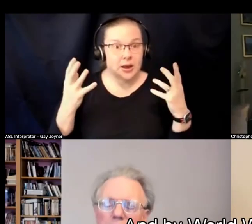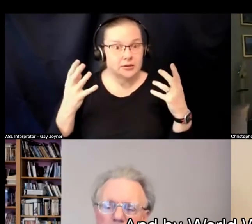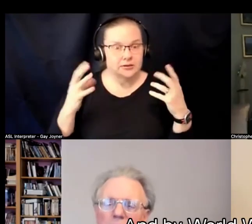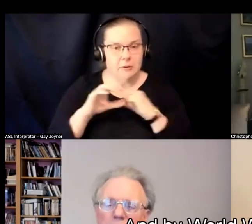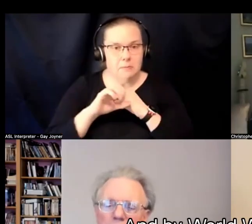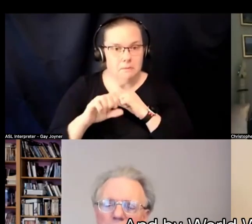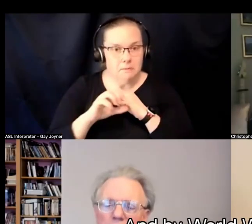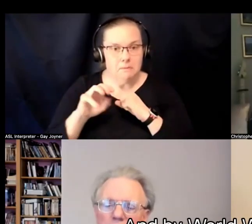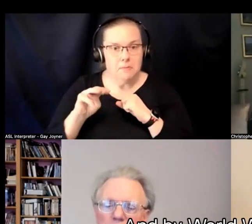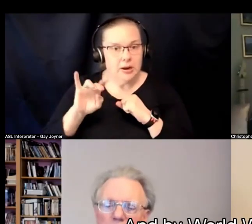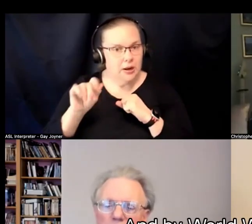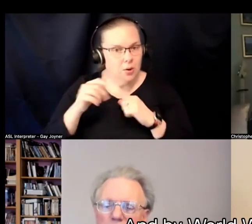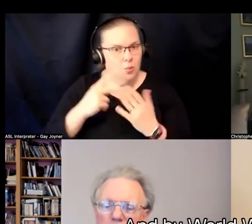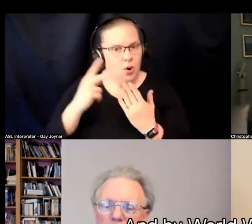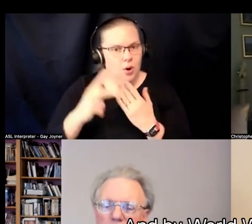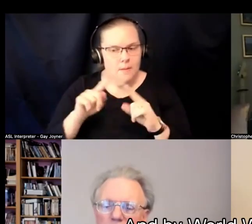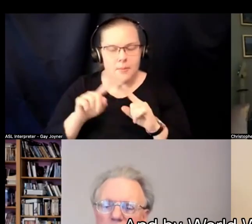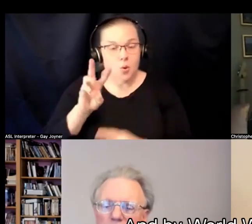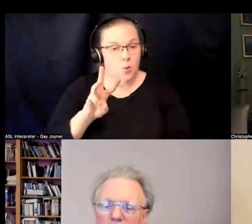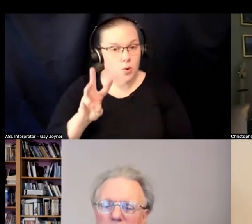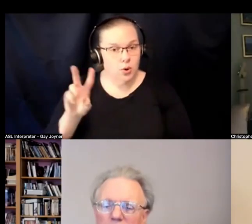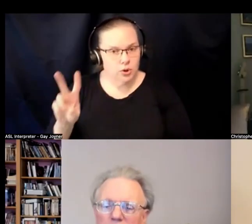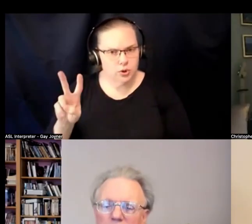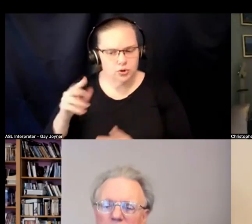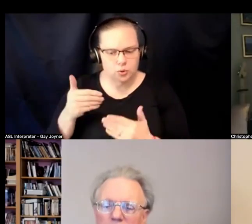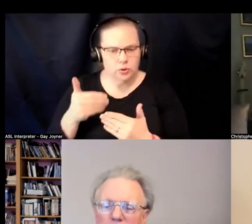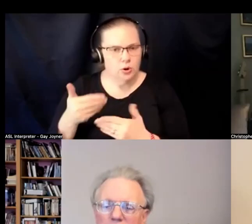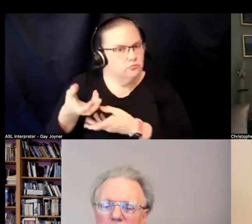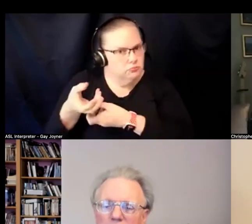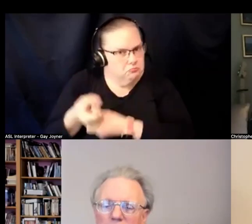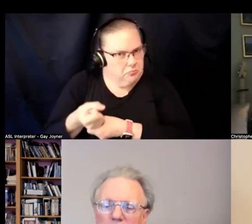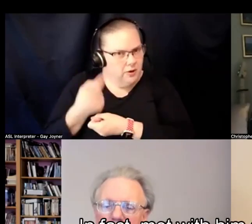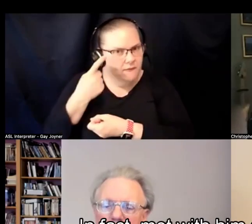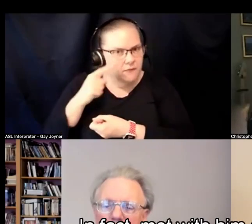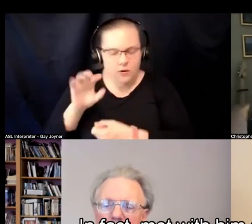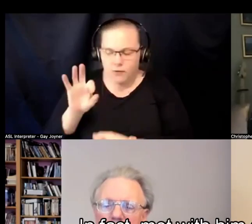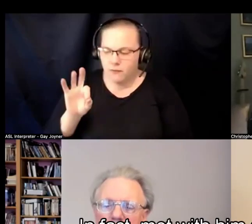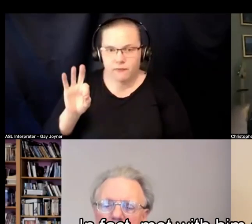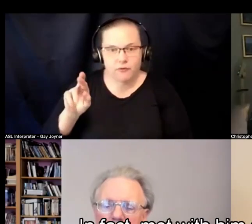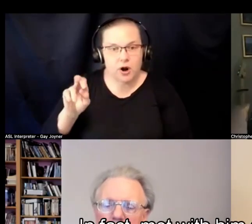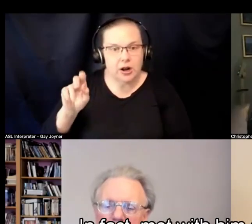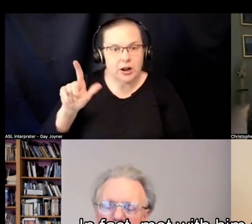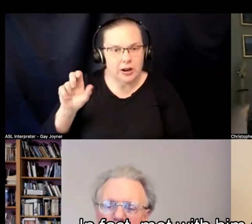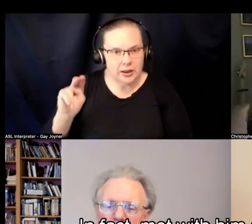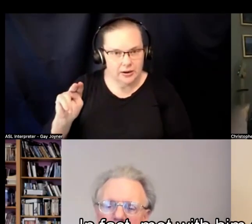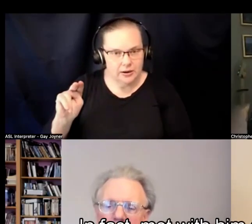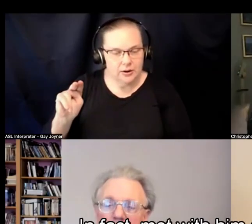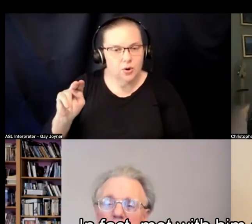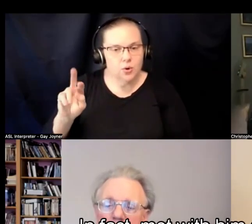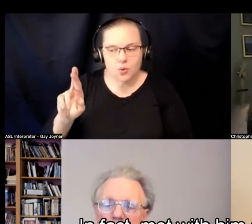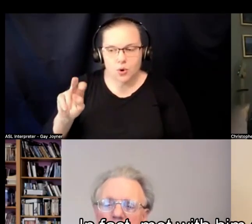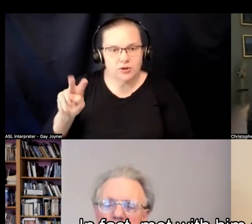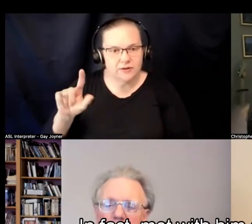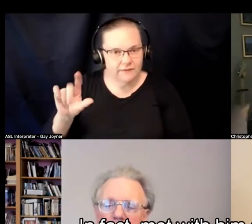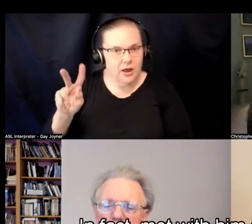World War II, she had become a close confidant to Franklin Roosevelt. In fact, met with him some 130